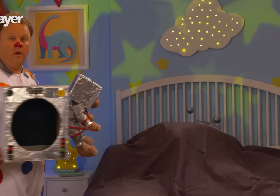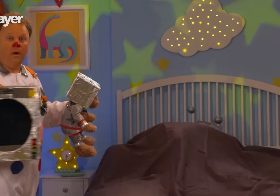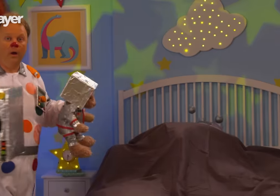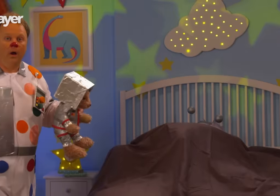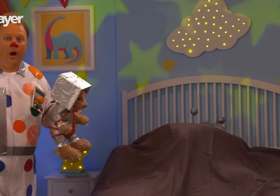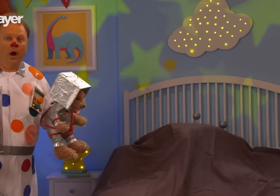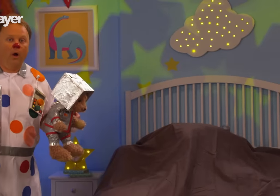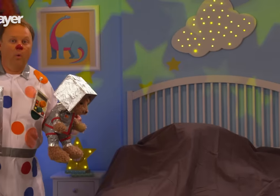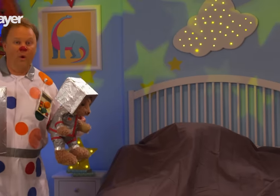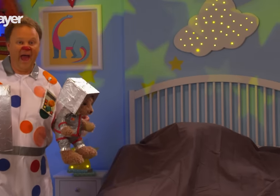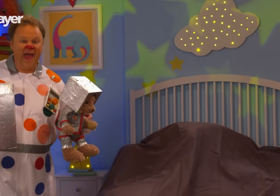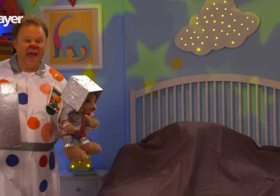There, Mr. Tumble. Where?